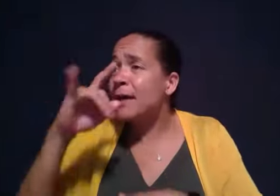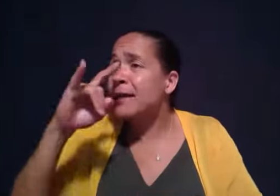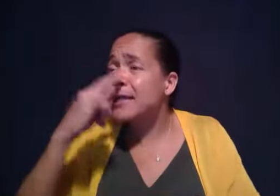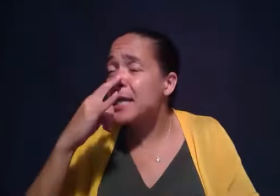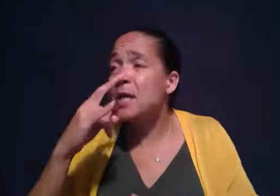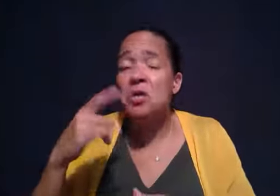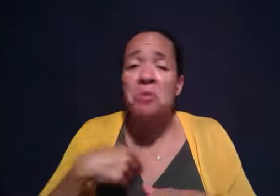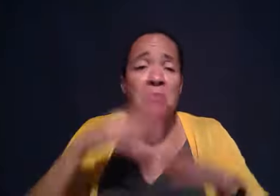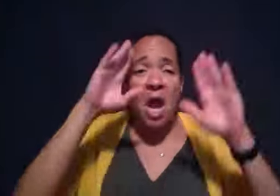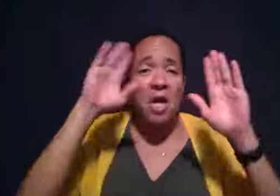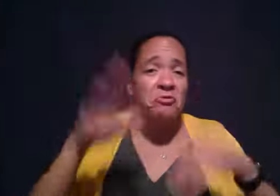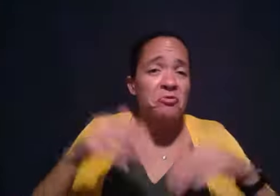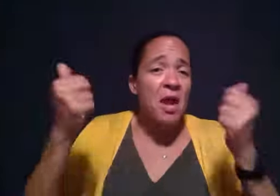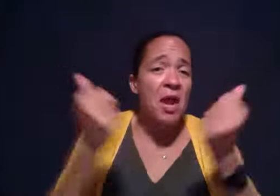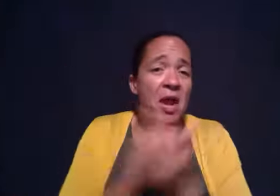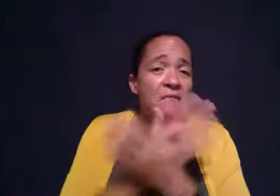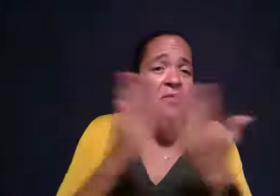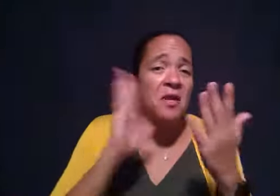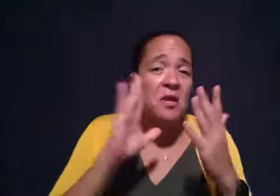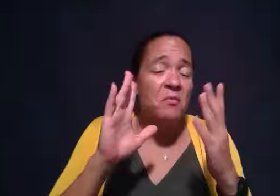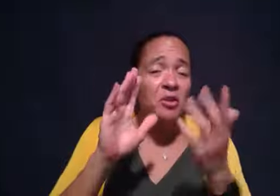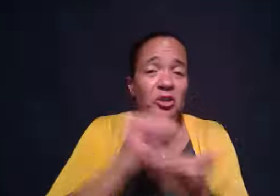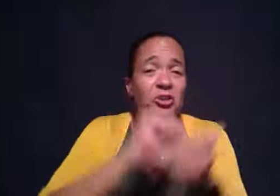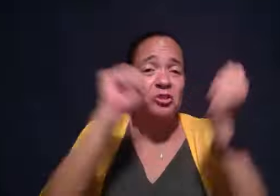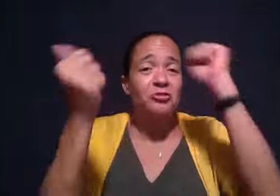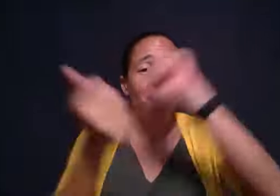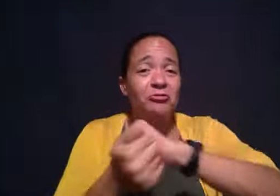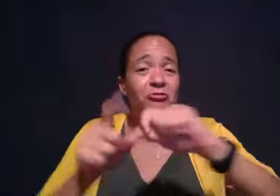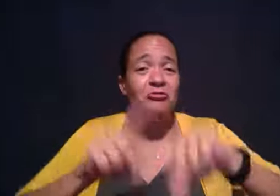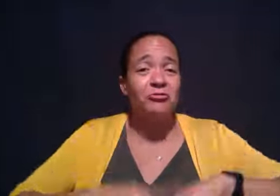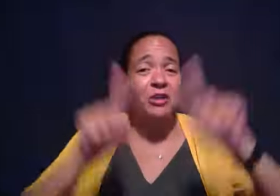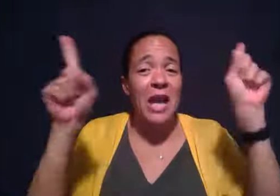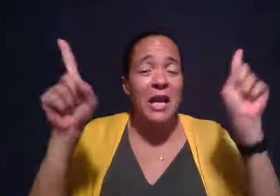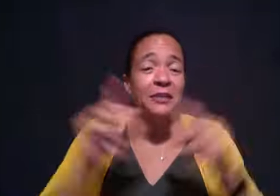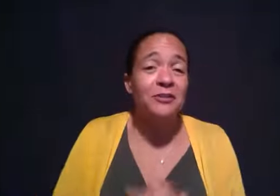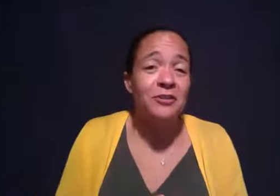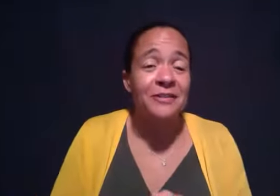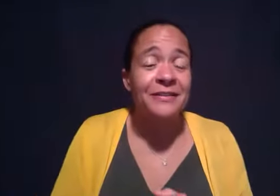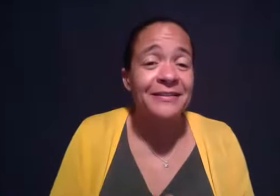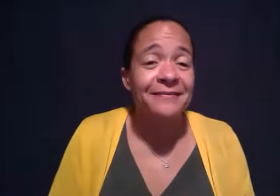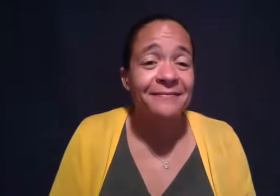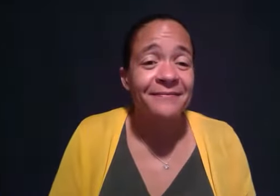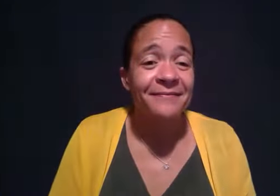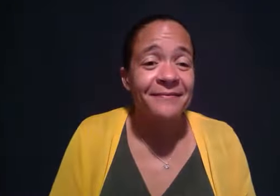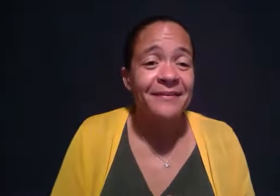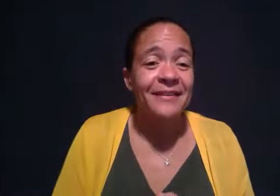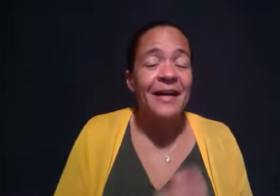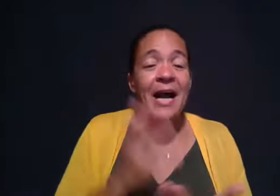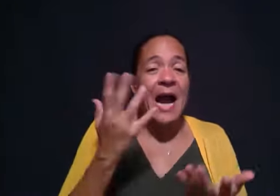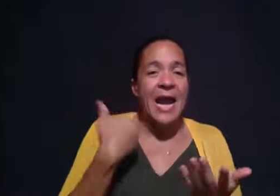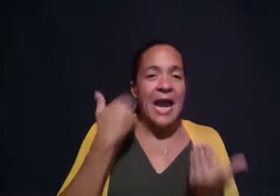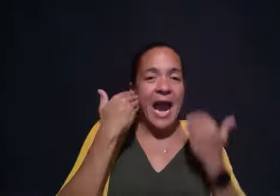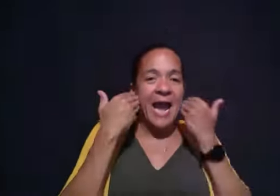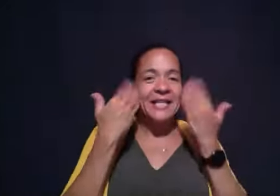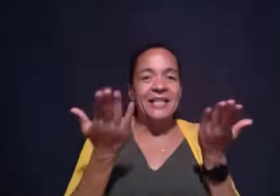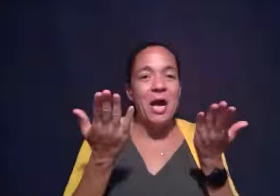would be different. And I don't know where I thought I was going to get that superpower, you know, that if I could get married and if I could get pregnant, then